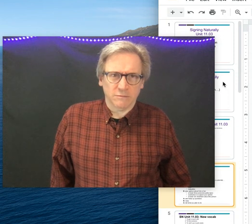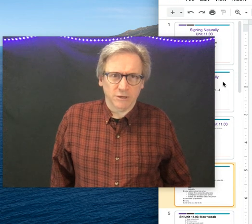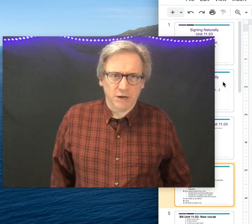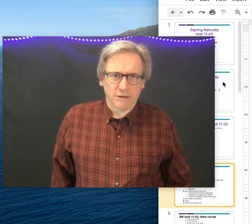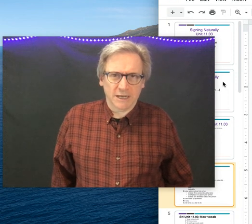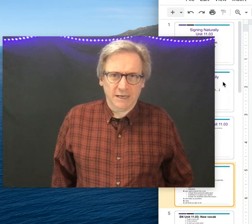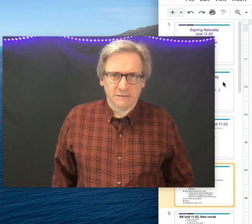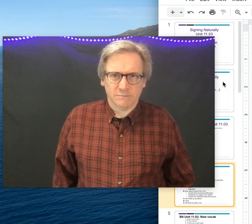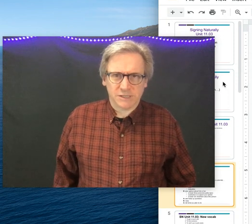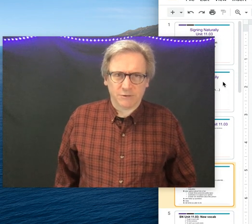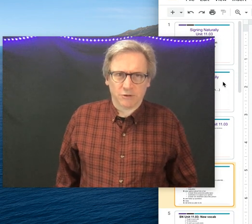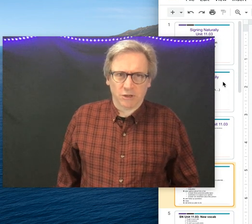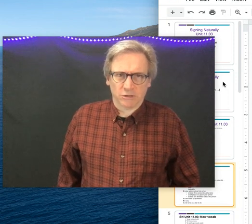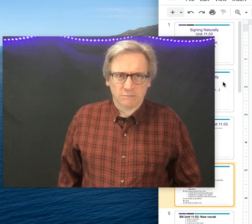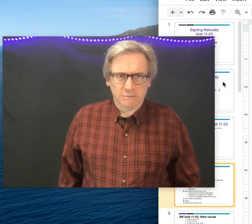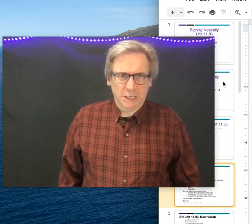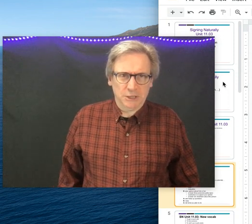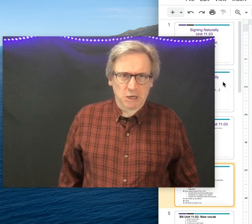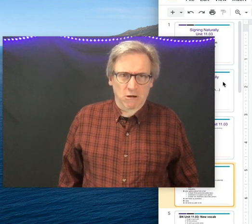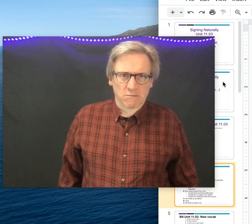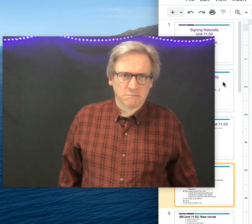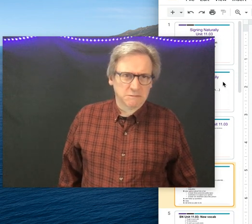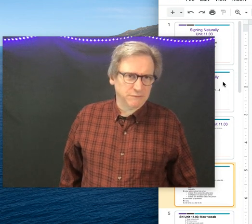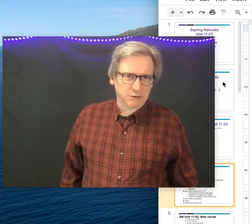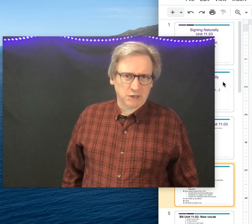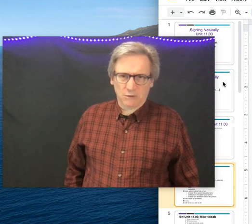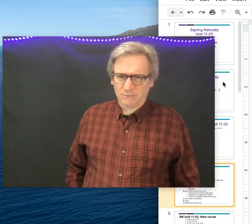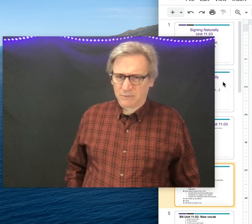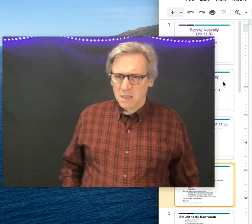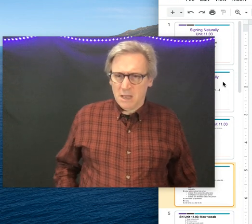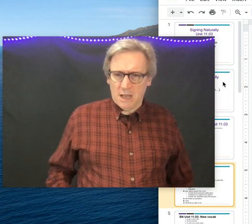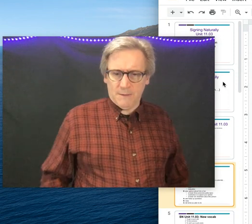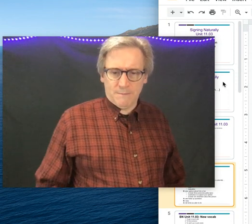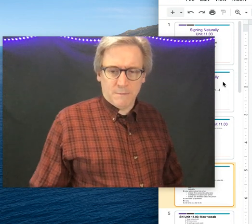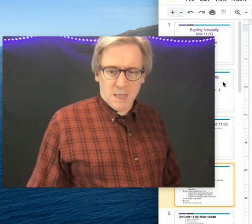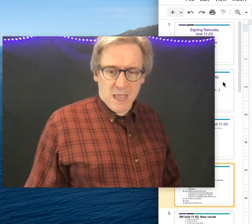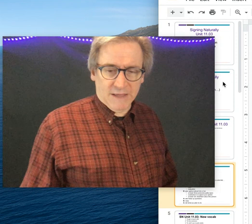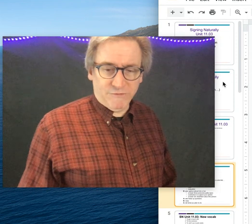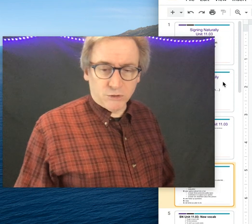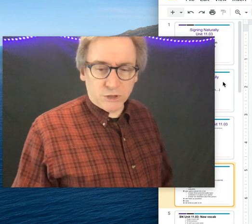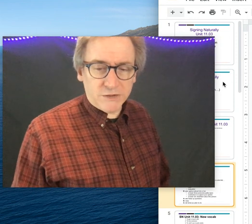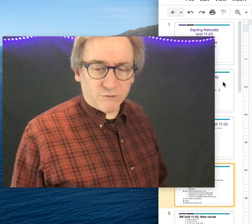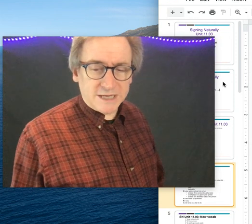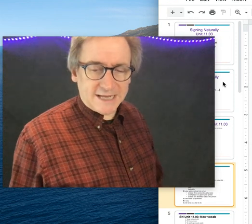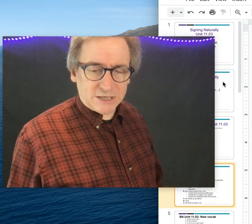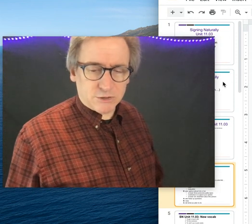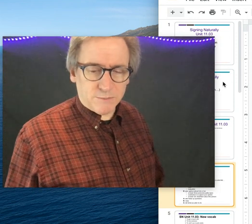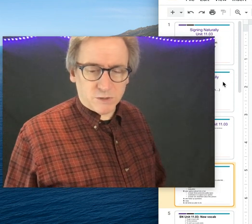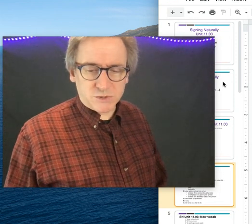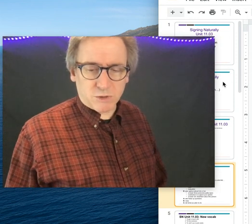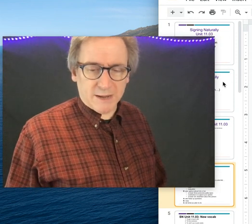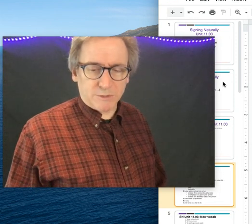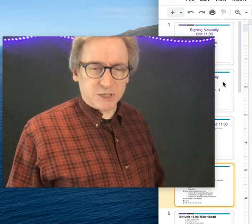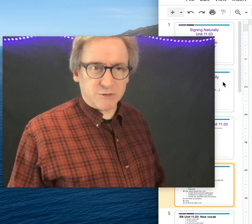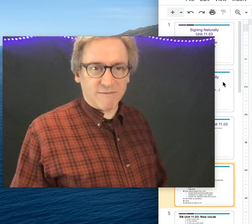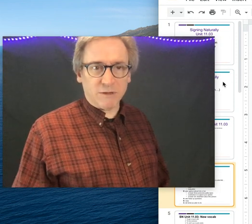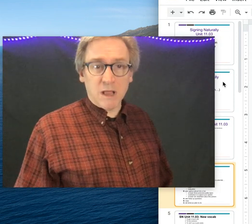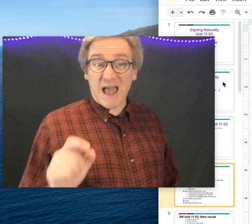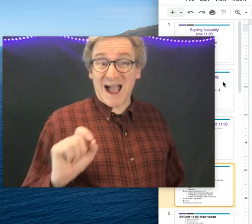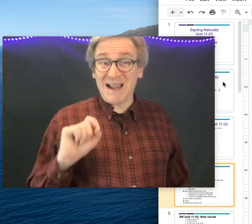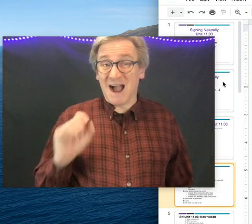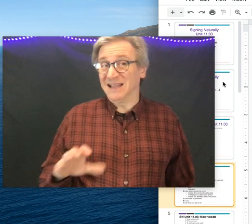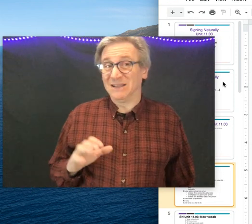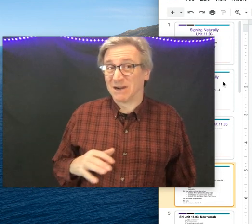out you're not getting a serial killer in the car if you're going to go. If you're looking for a day trip once we're able to